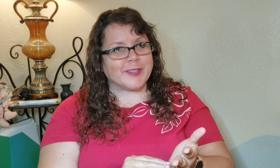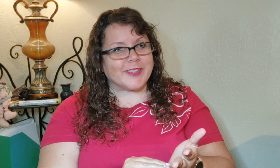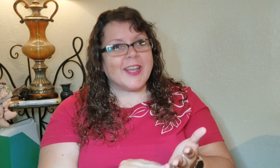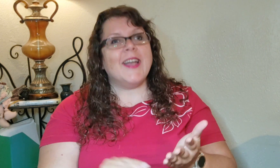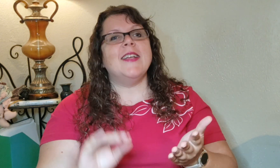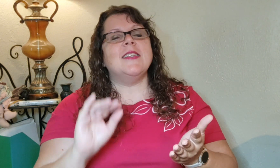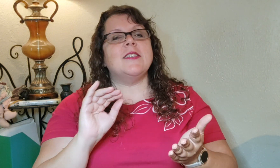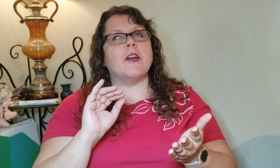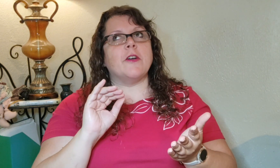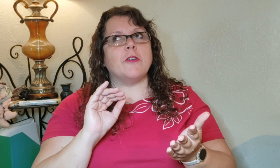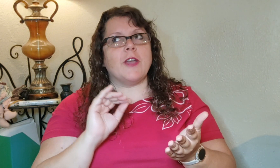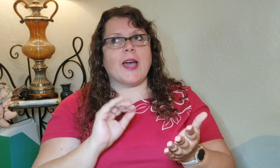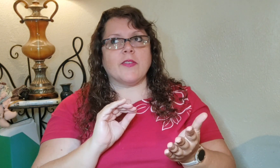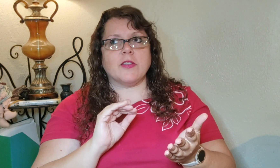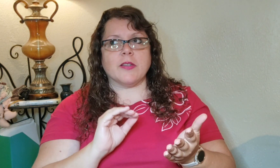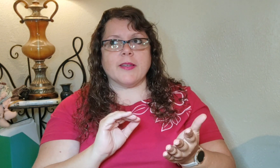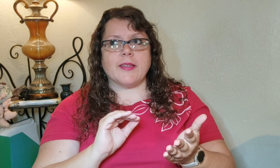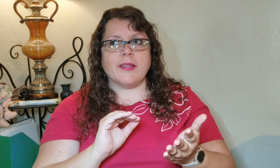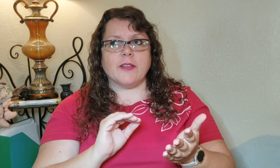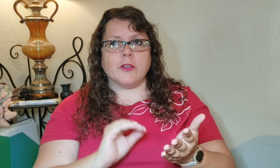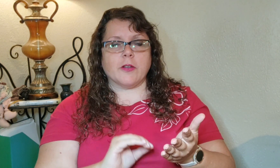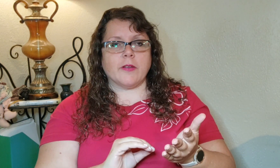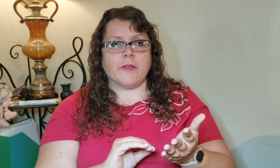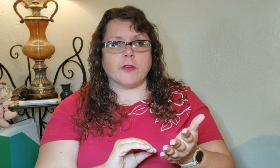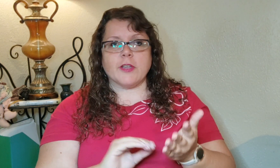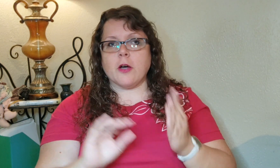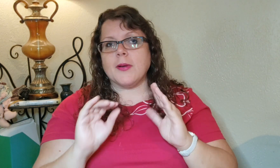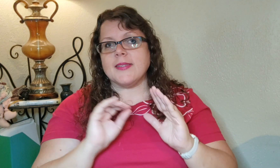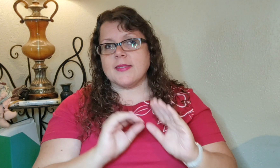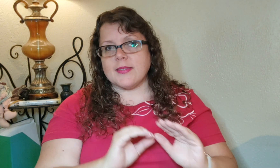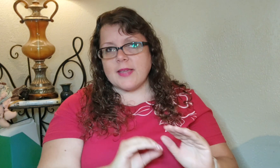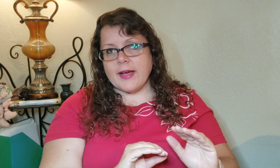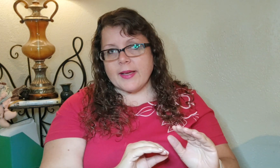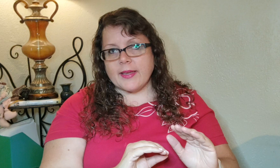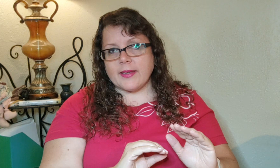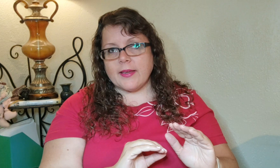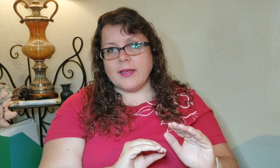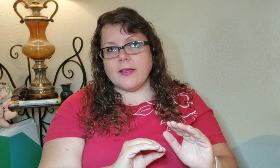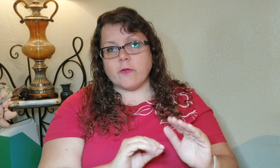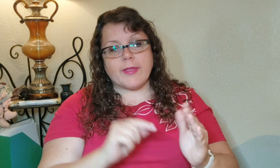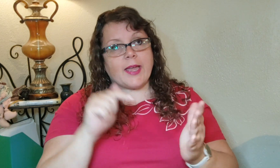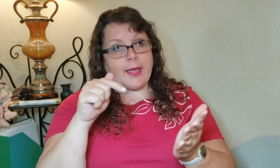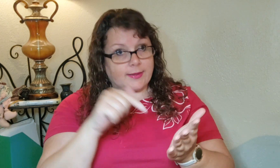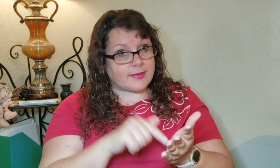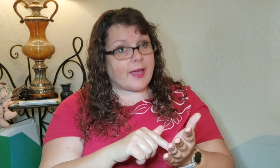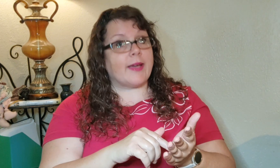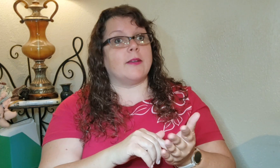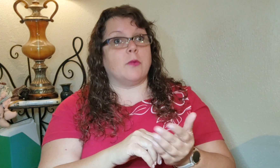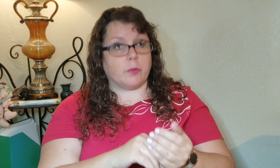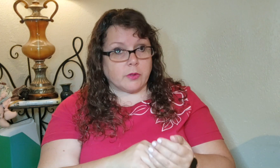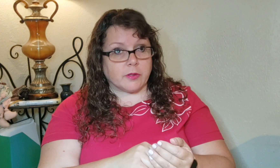word? So you have to look, if there's not always a sign for that exact